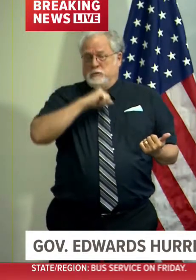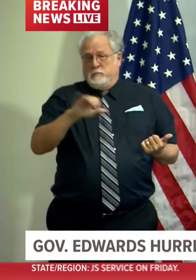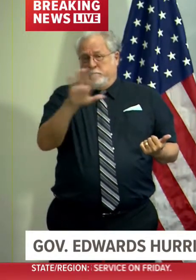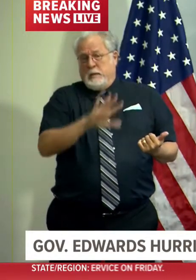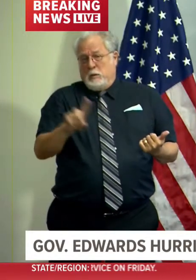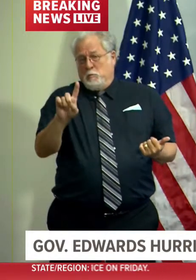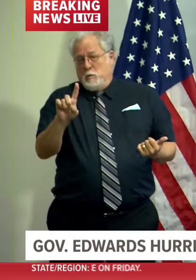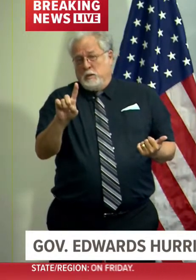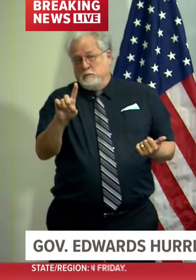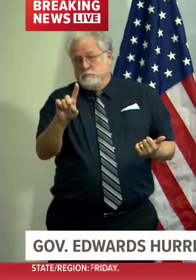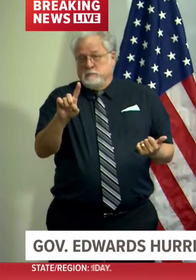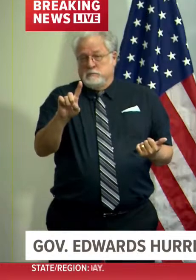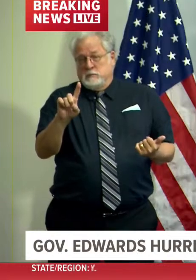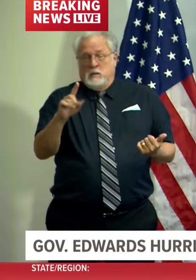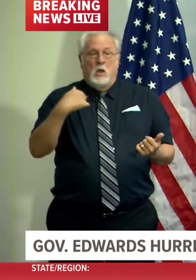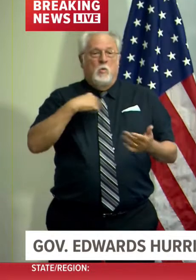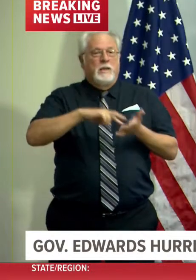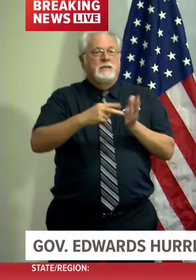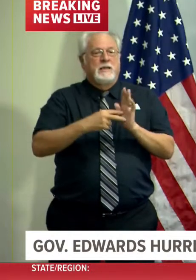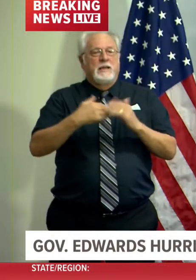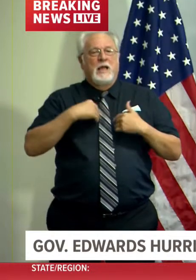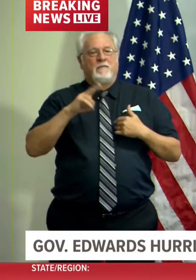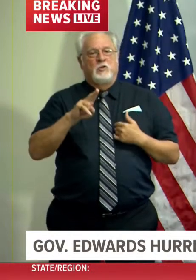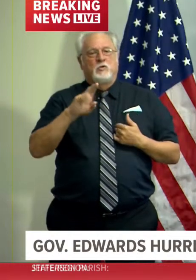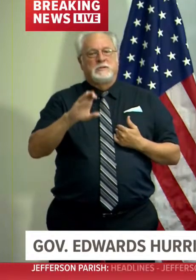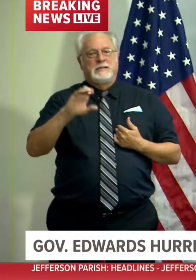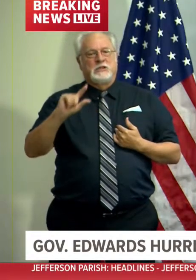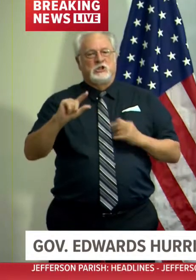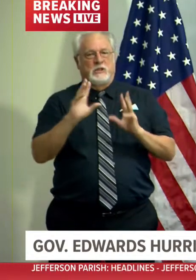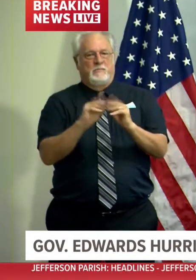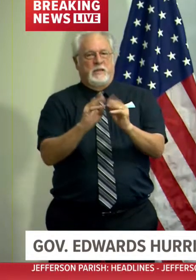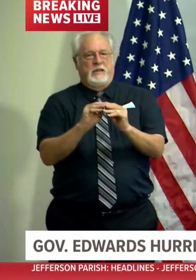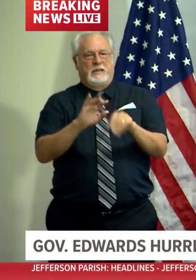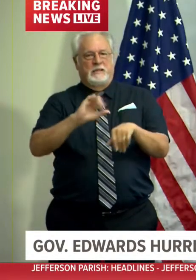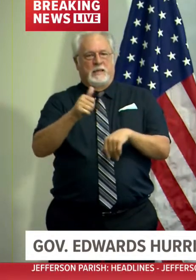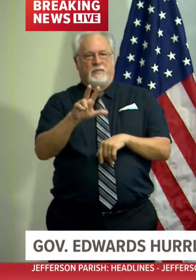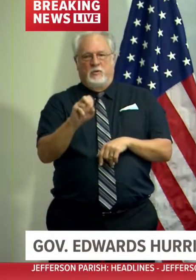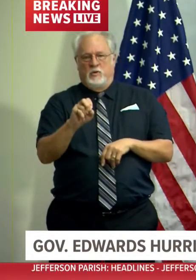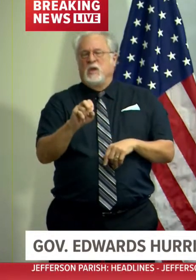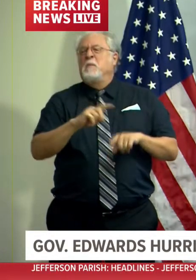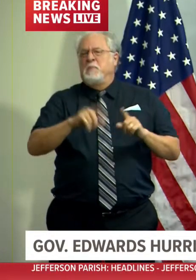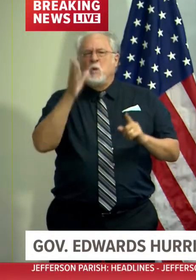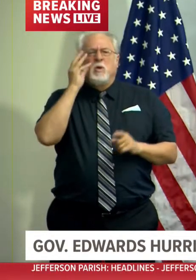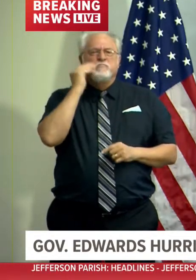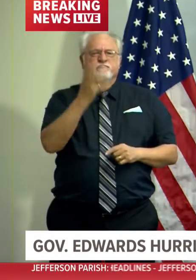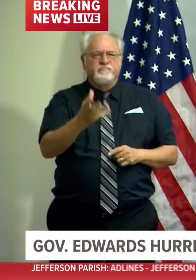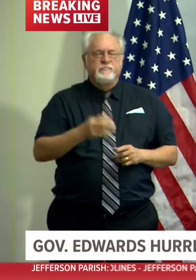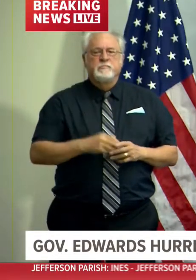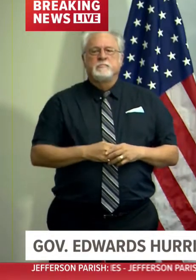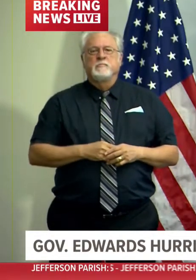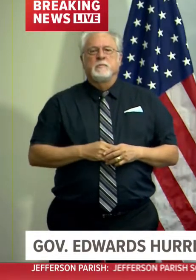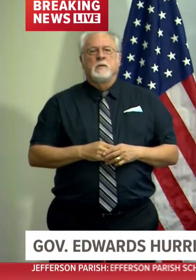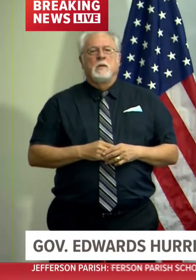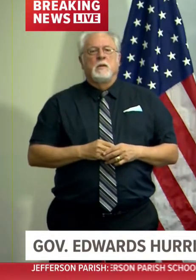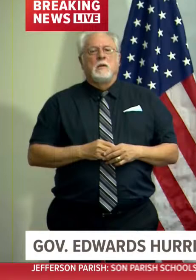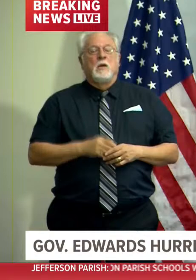about 1 o'clock because we intend to have our UCG meeting again at 10:30. But we'll let you know that for sure. So with